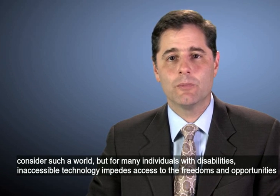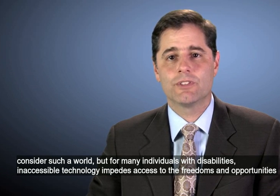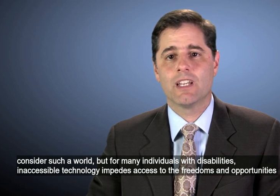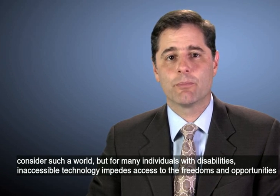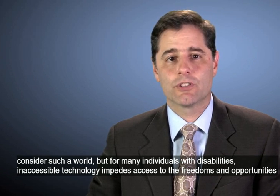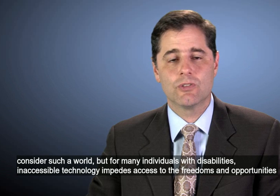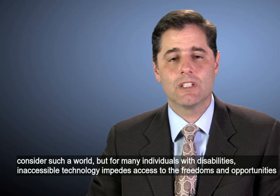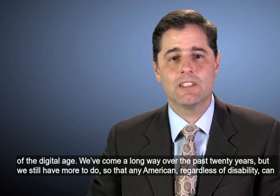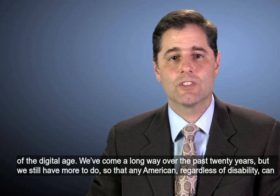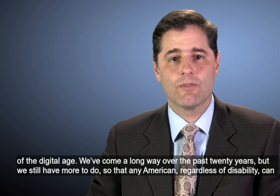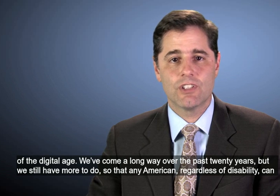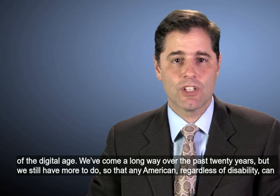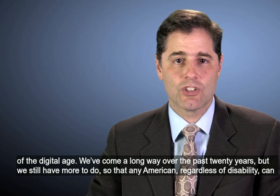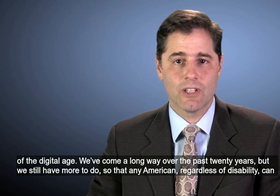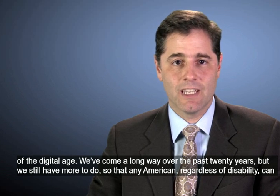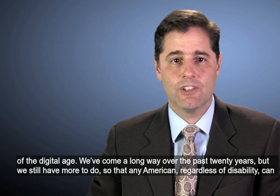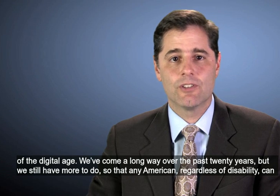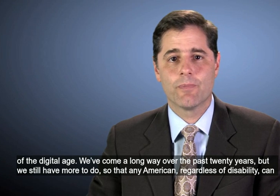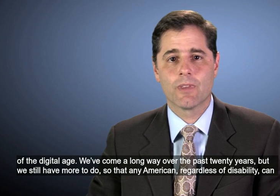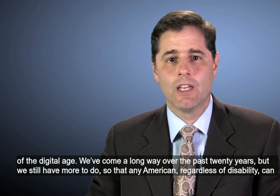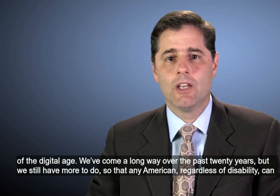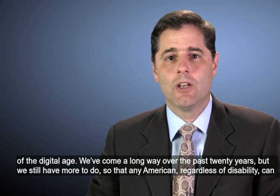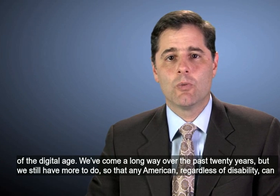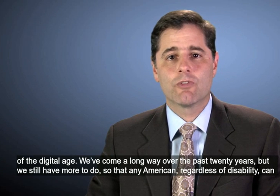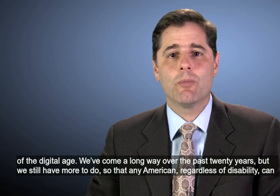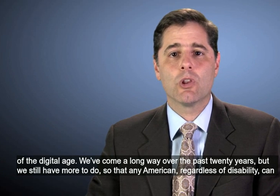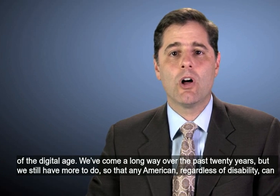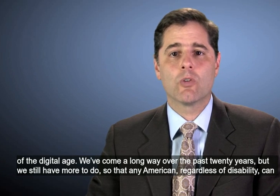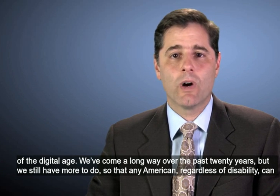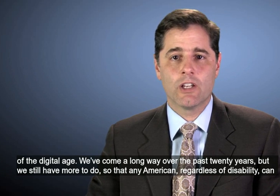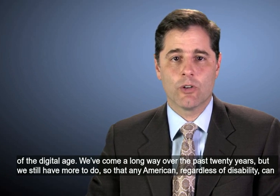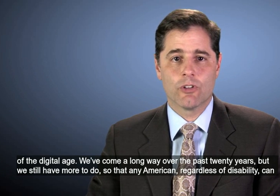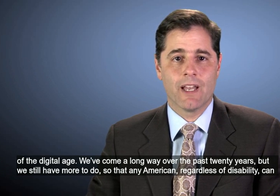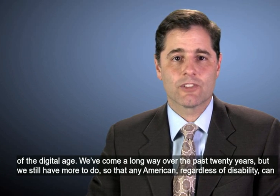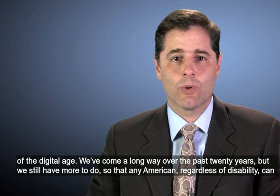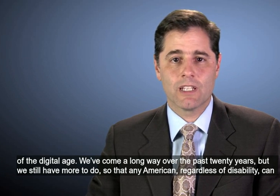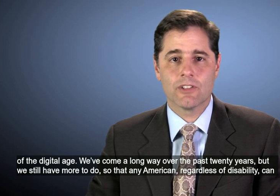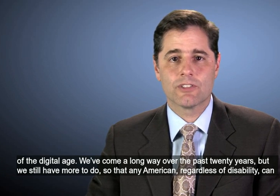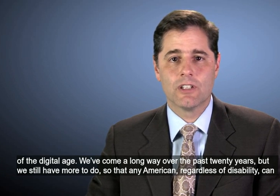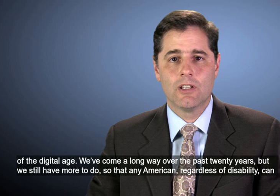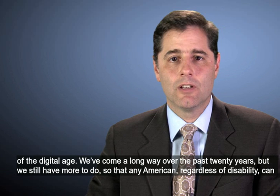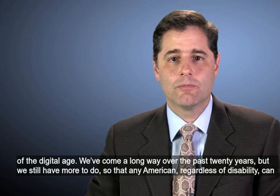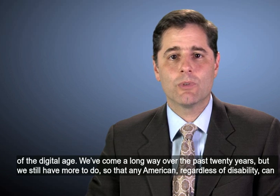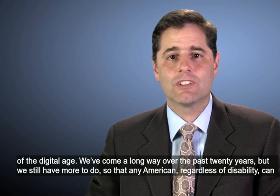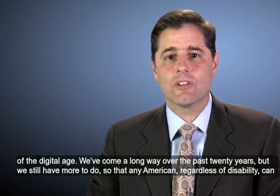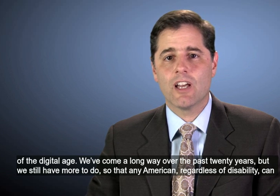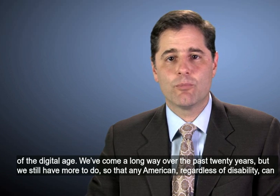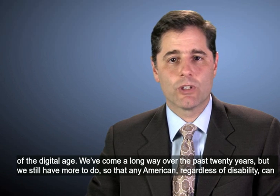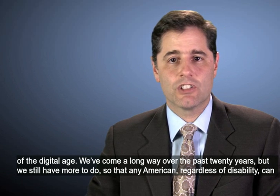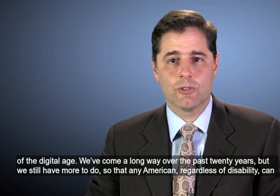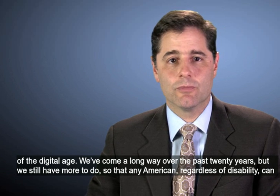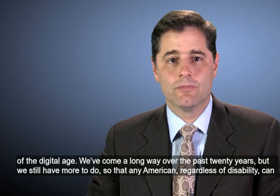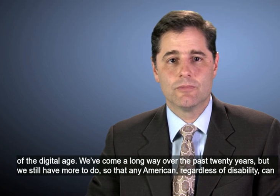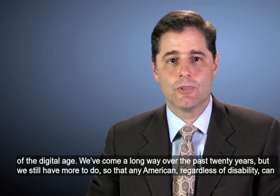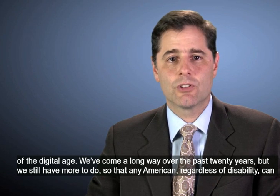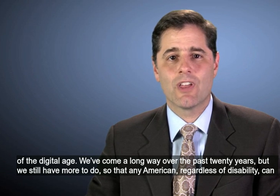and opportunities of the digital age. We've come a long way over the past 20 years, but we still have more to do so that